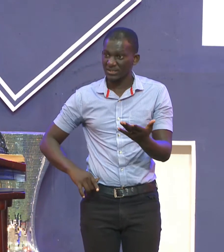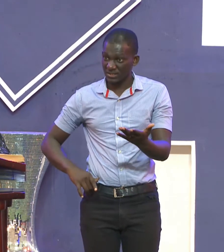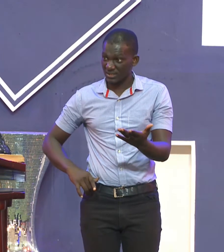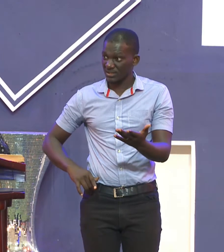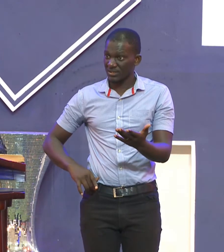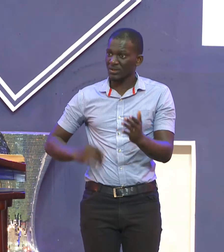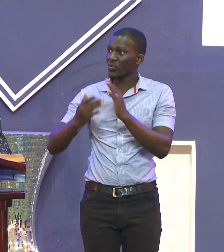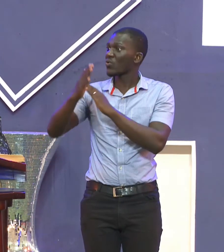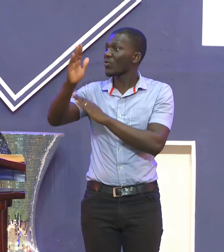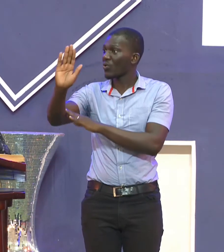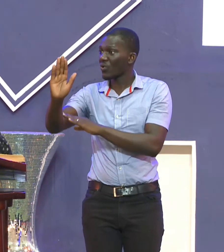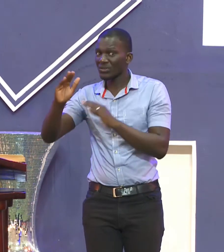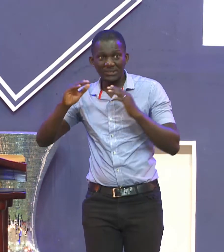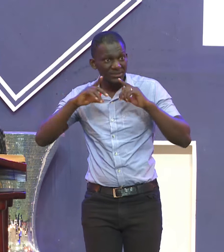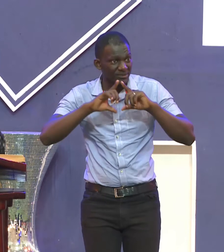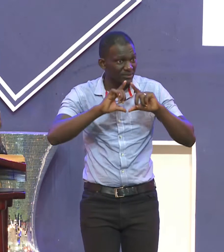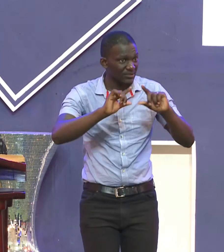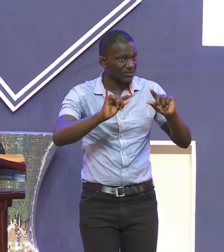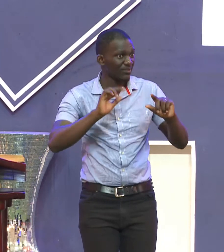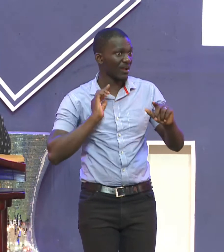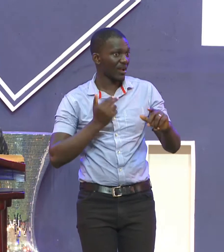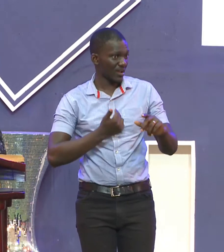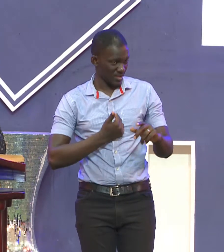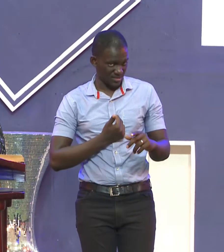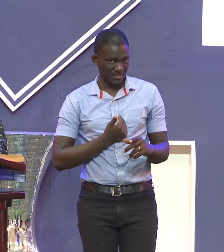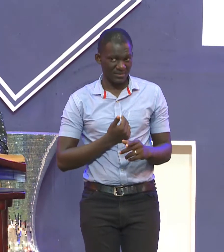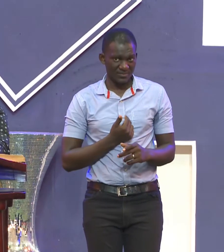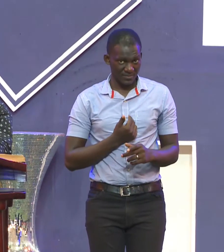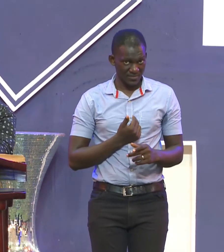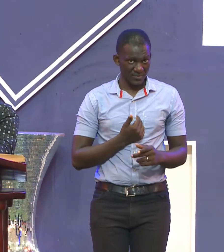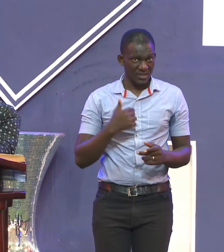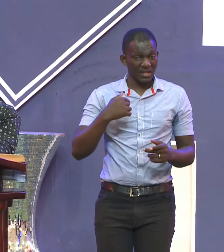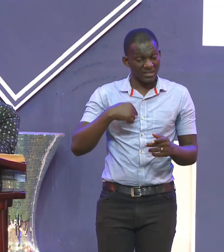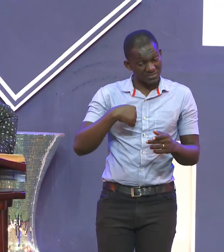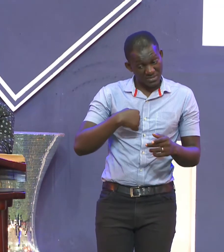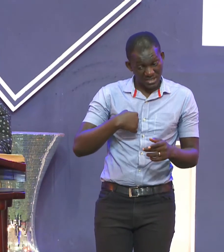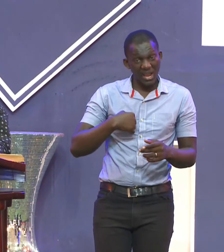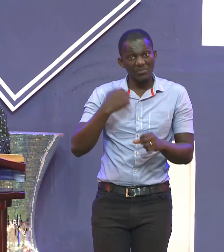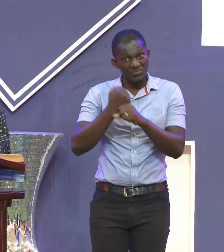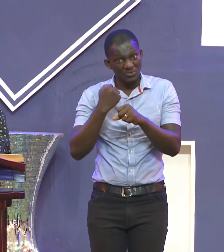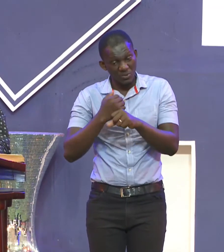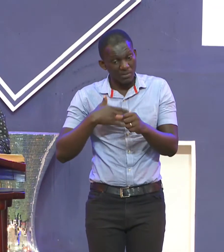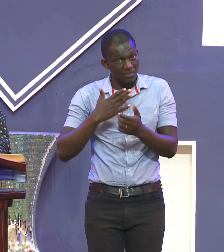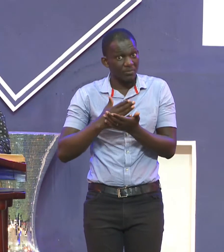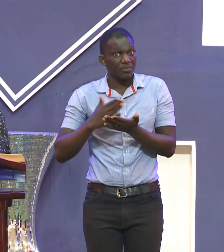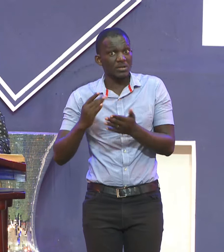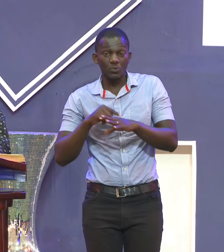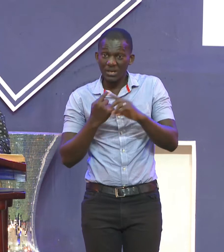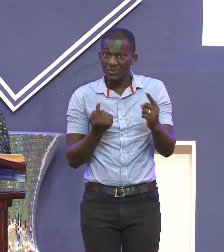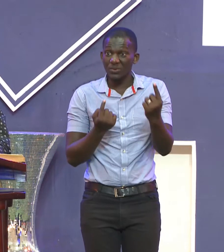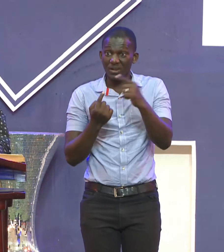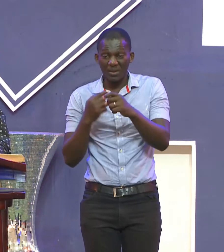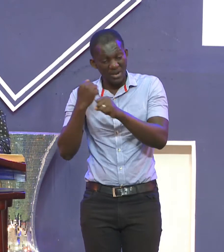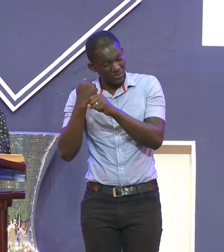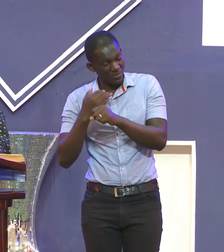Katonda analinga tugamba nti wojanze njogera waliwo party jenkola. It is like the Lord is telling us that whenever you come, I do